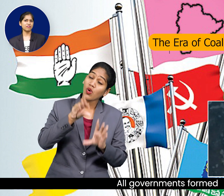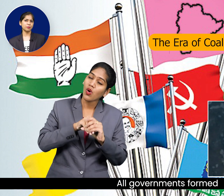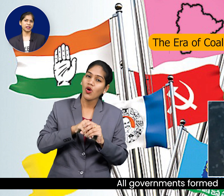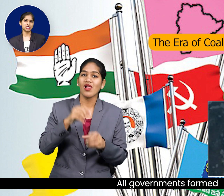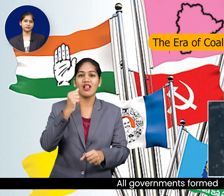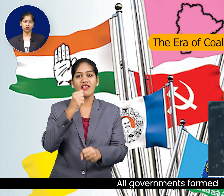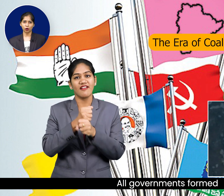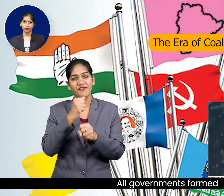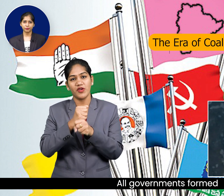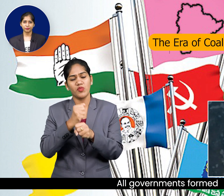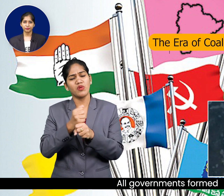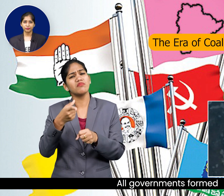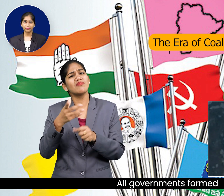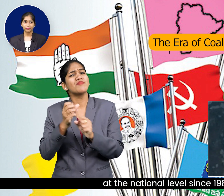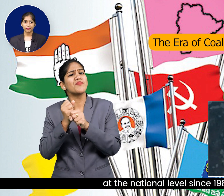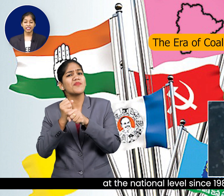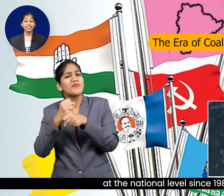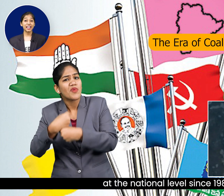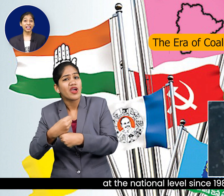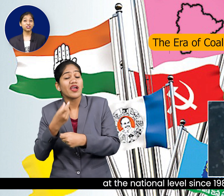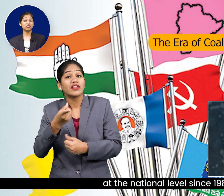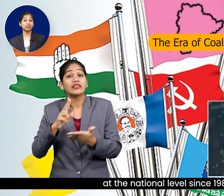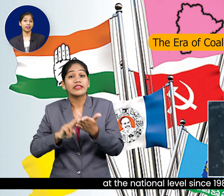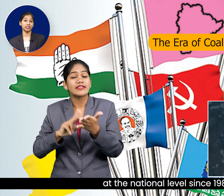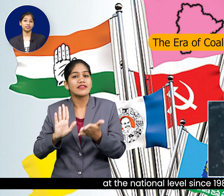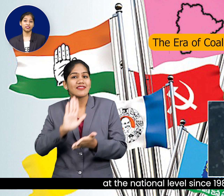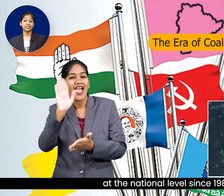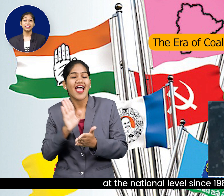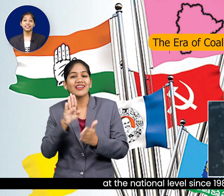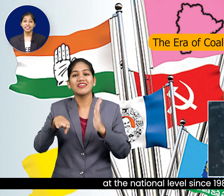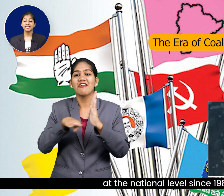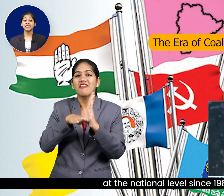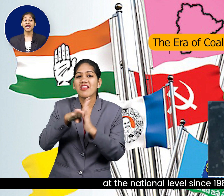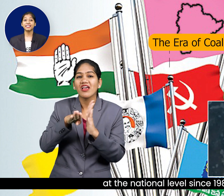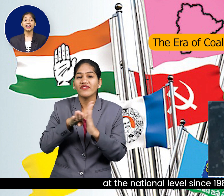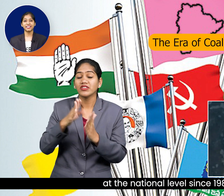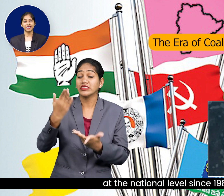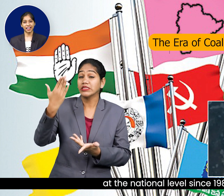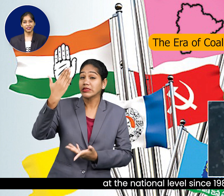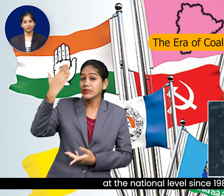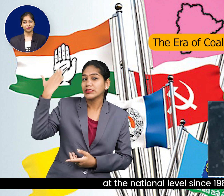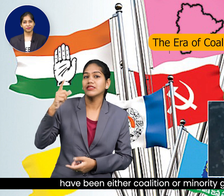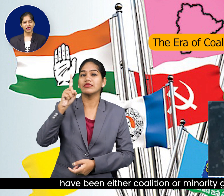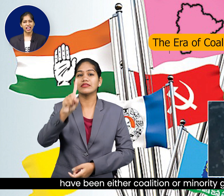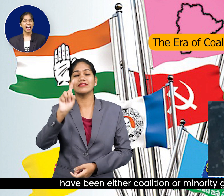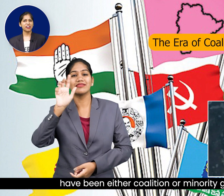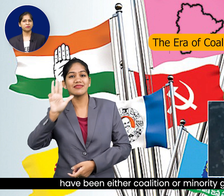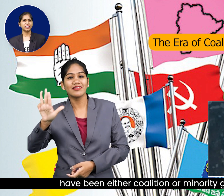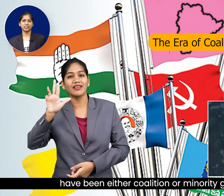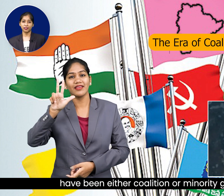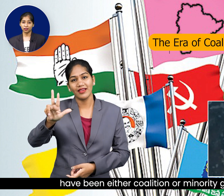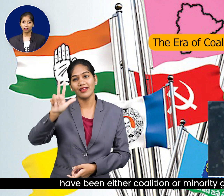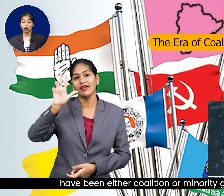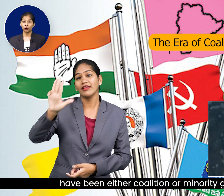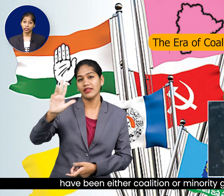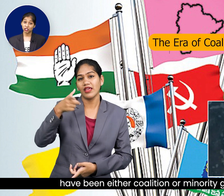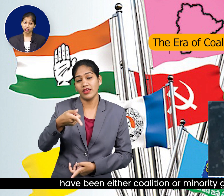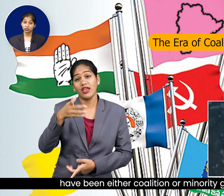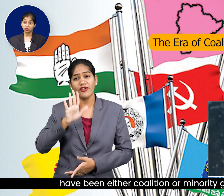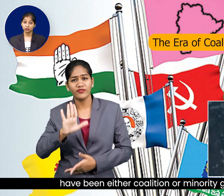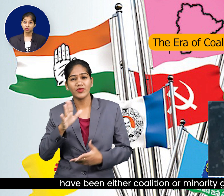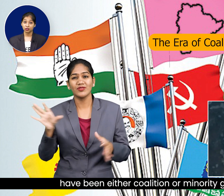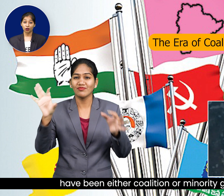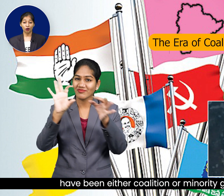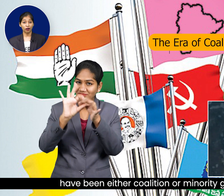All governments formed at the national level since 1989 have been either